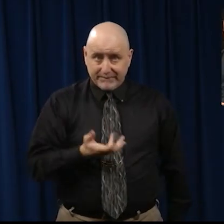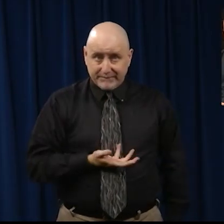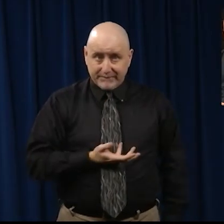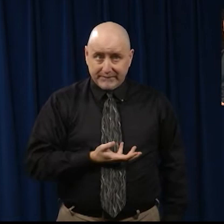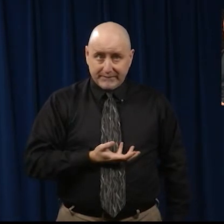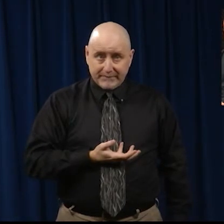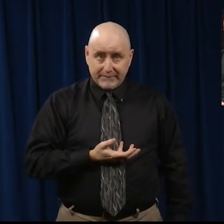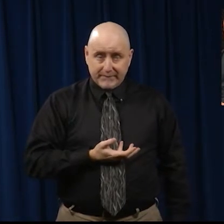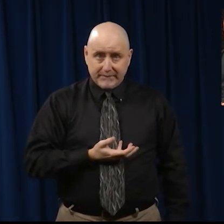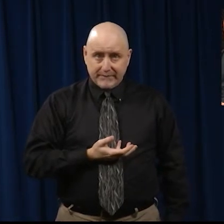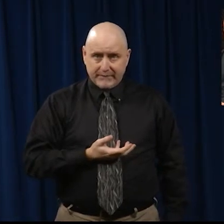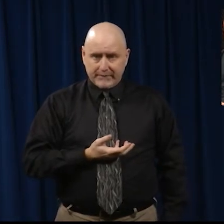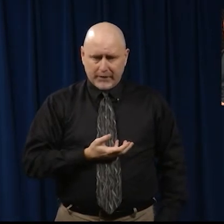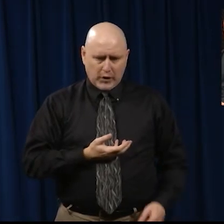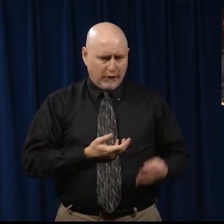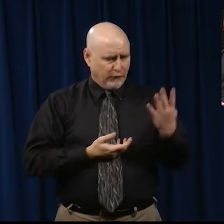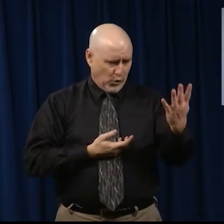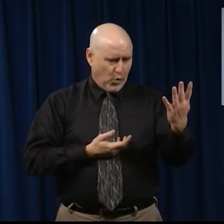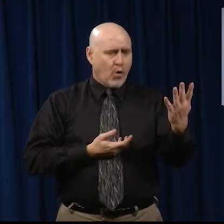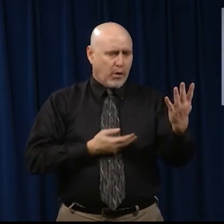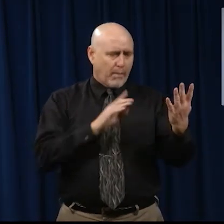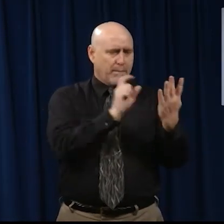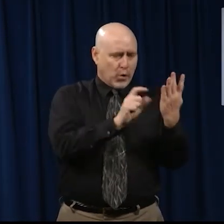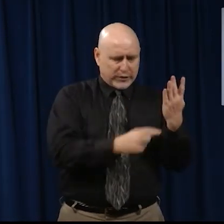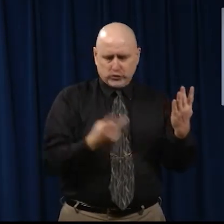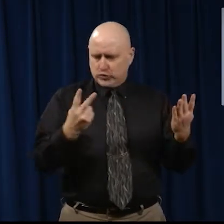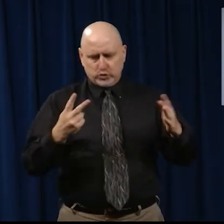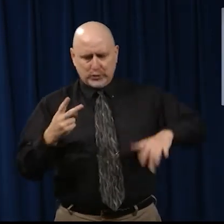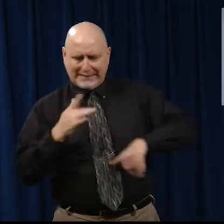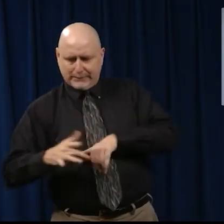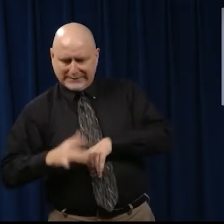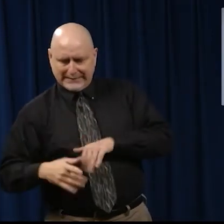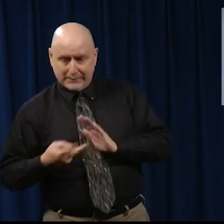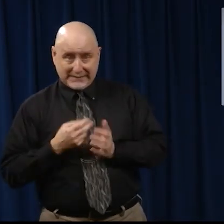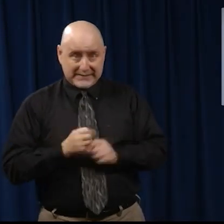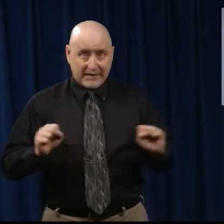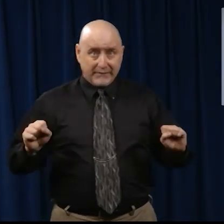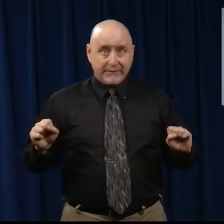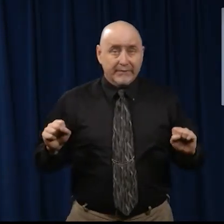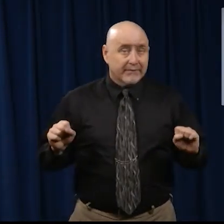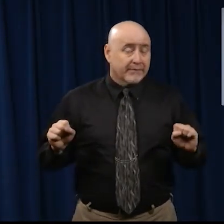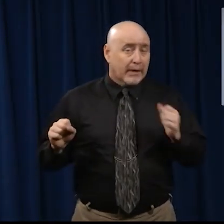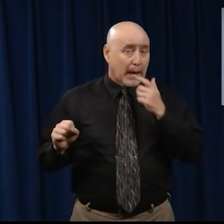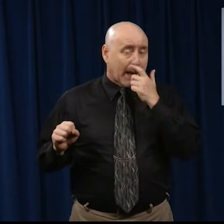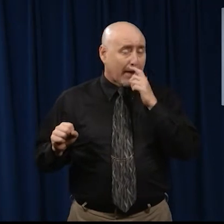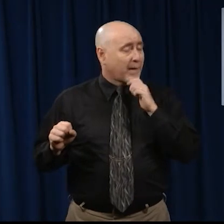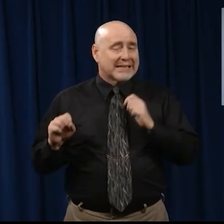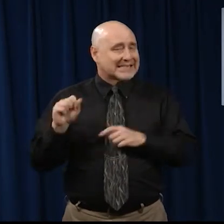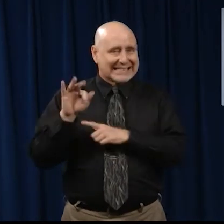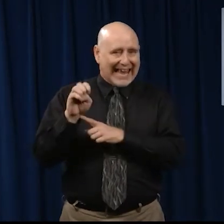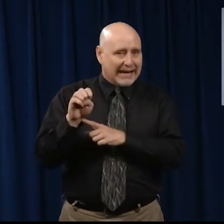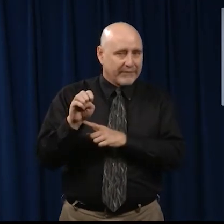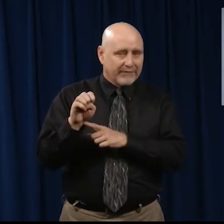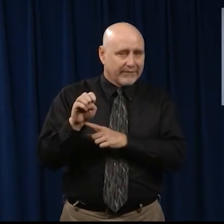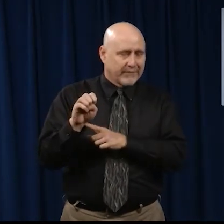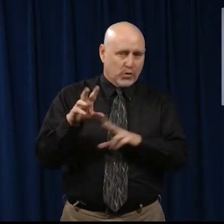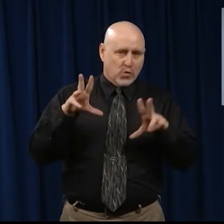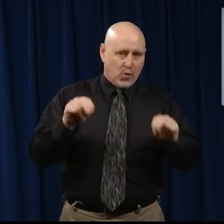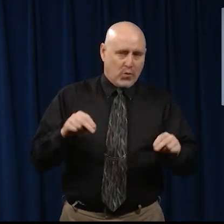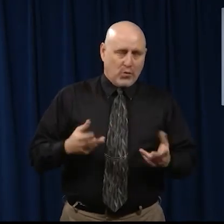game? Well, there's a chance you won't shoot yourself in the head. Does that make it safe? Well, it doesn't make it safe just because there's a chance